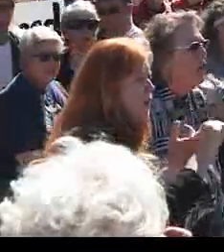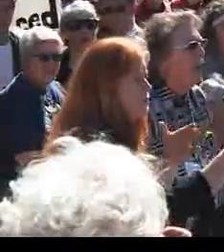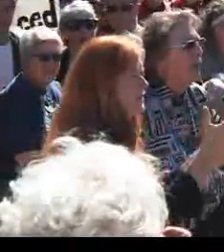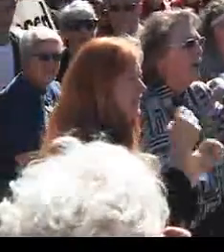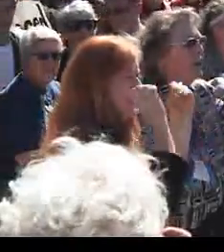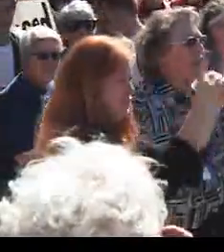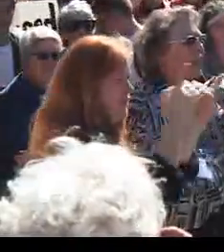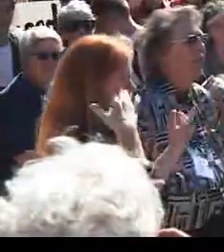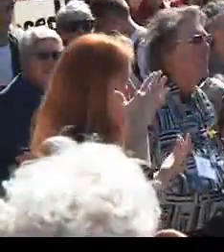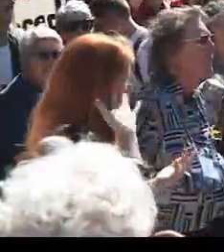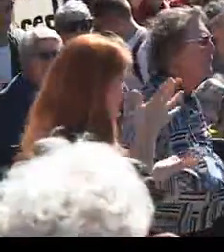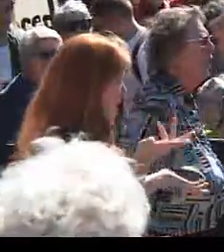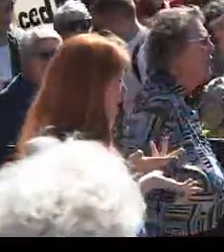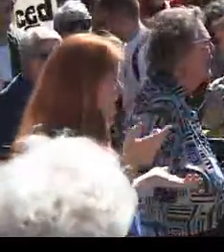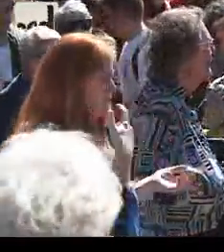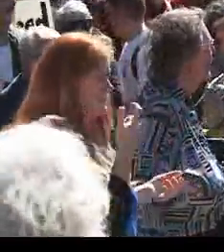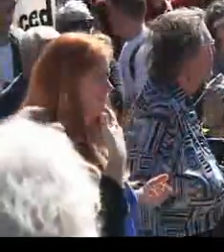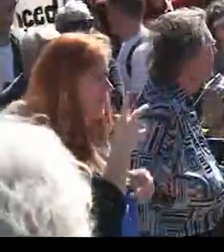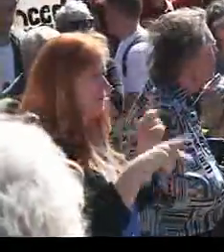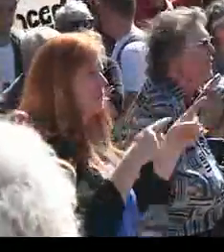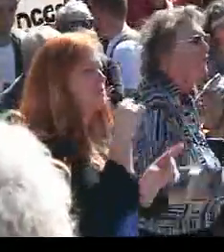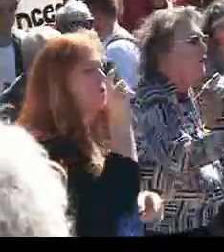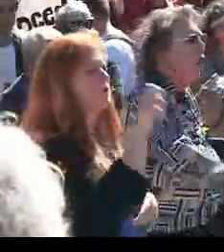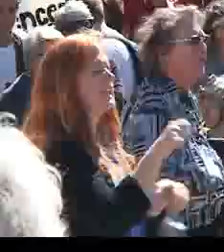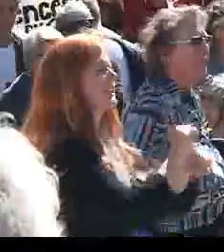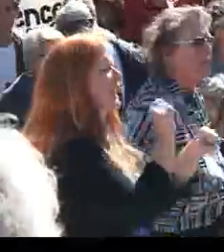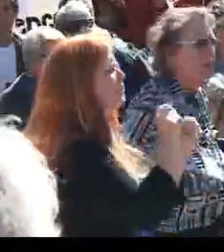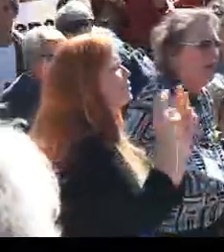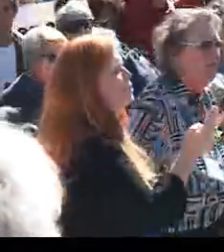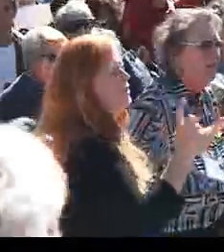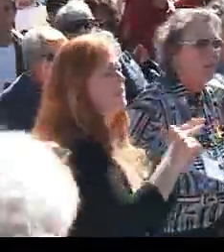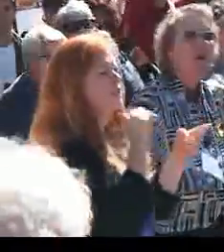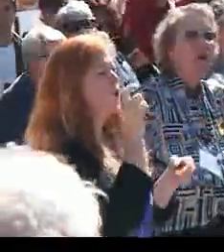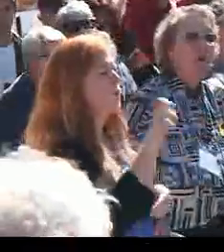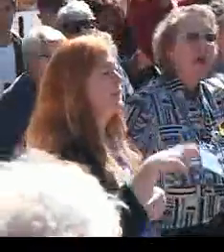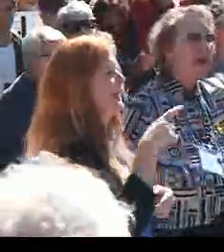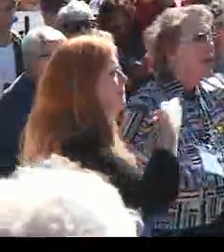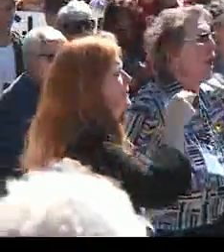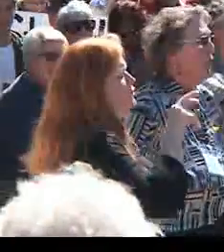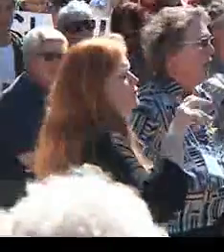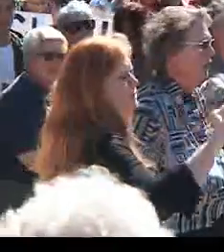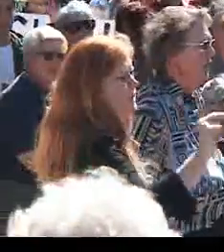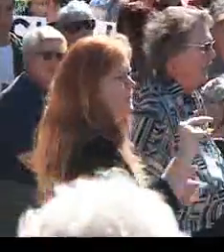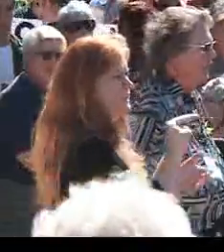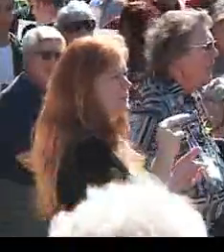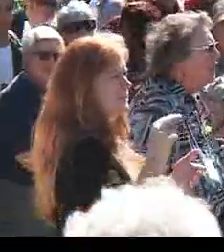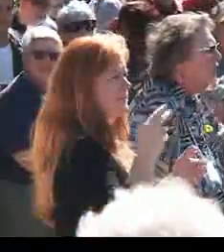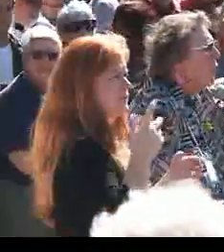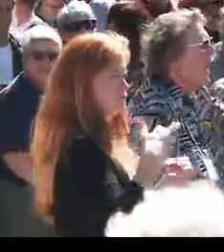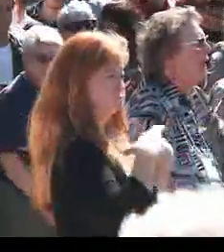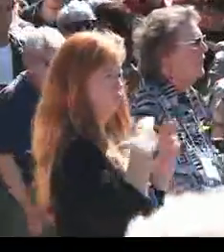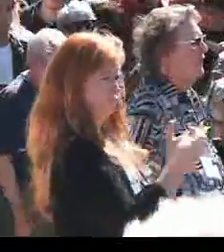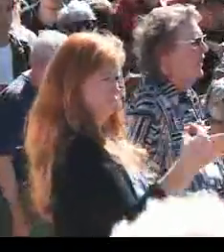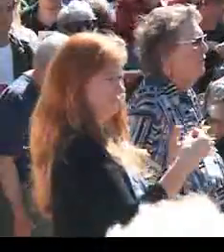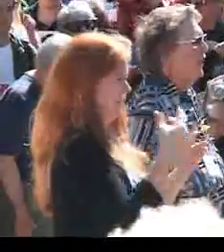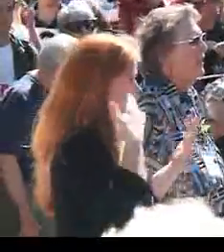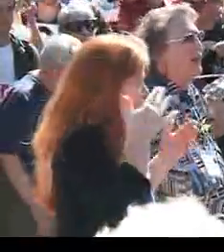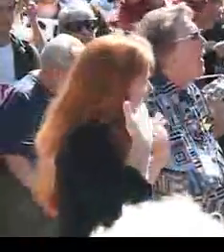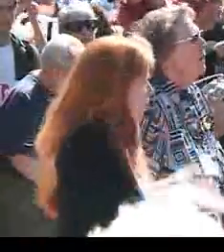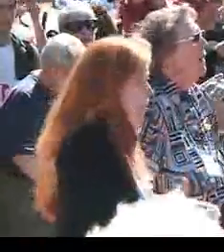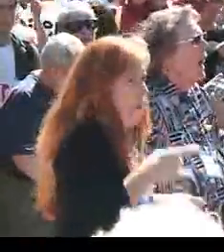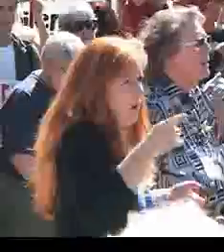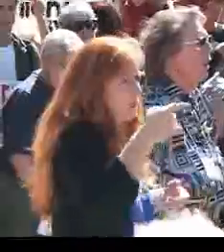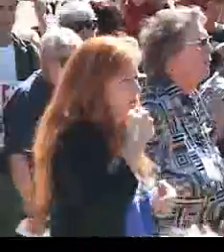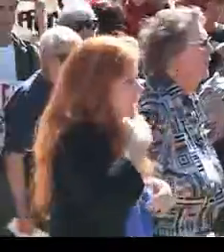didn't know they were going to say that people don't need labor unions, don't need pensions. We didn't know those things. So we have to stay